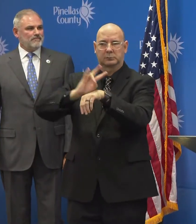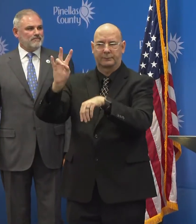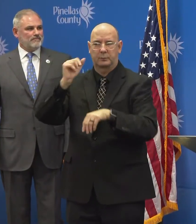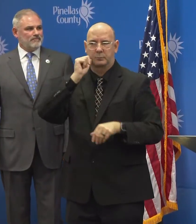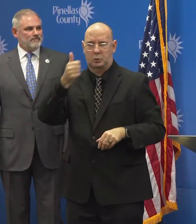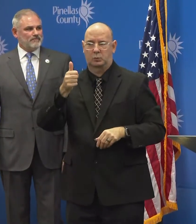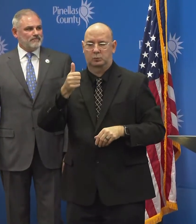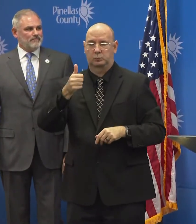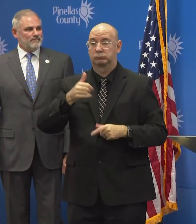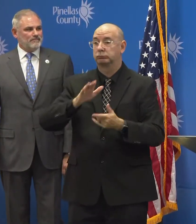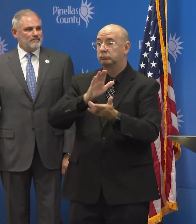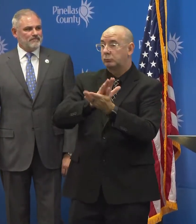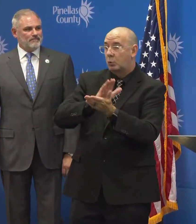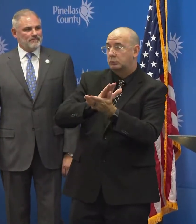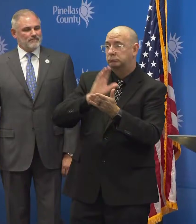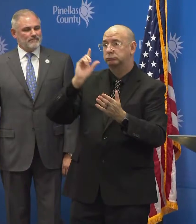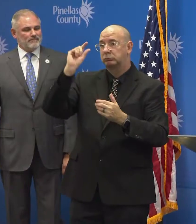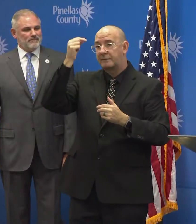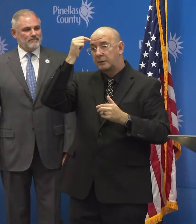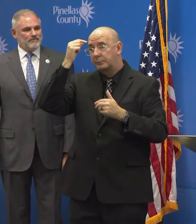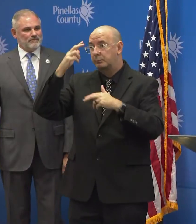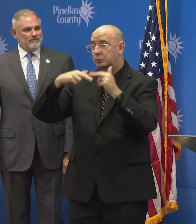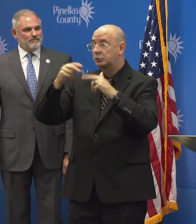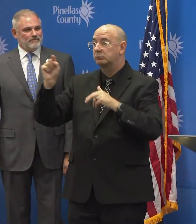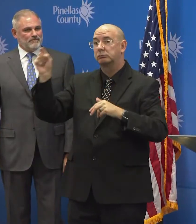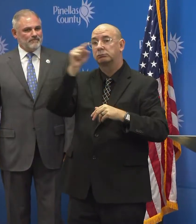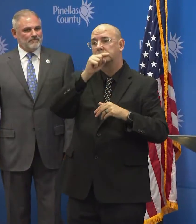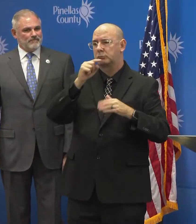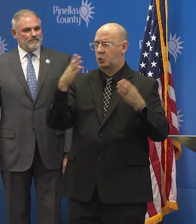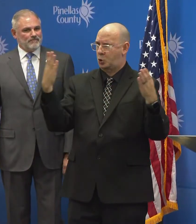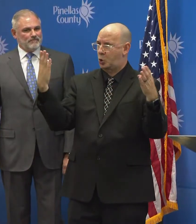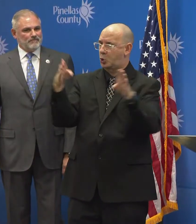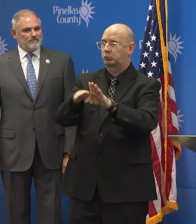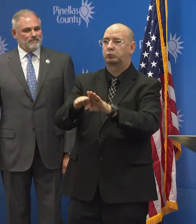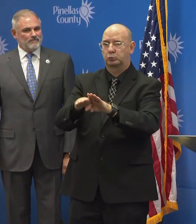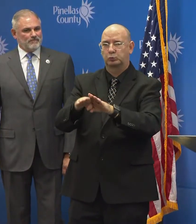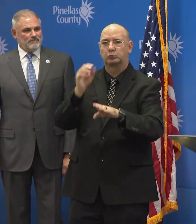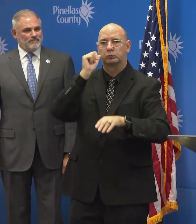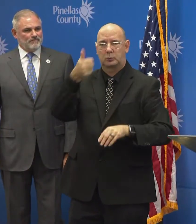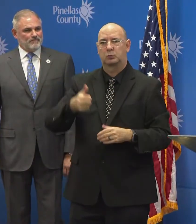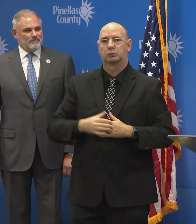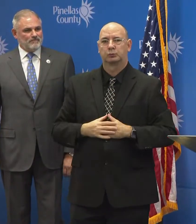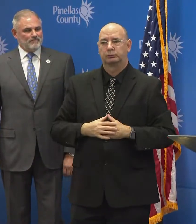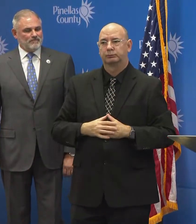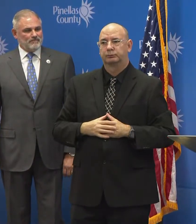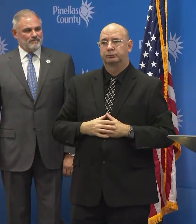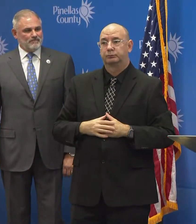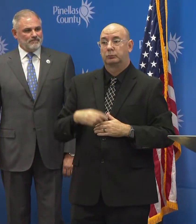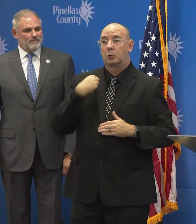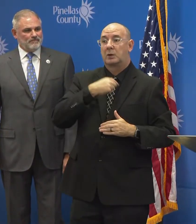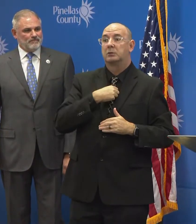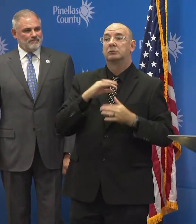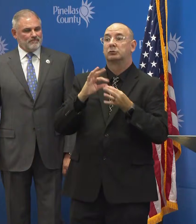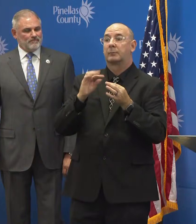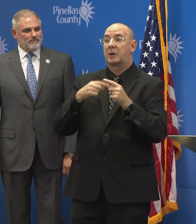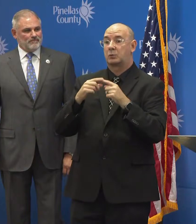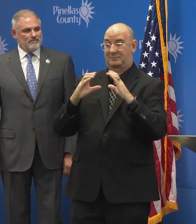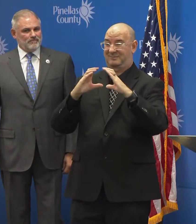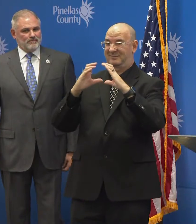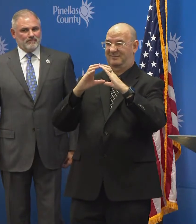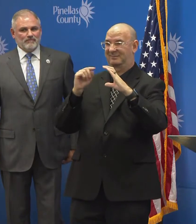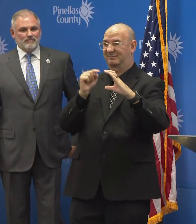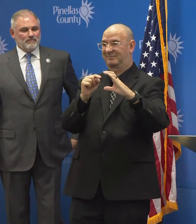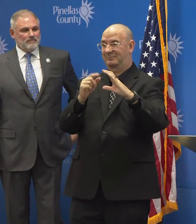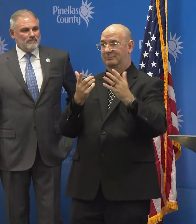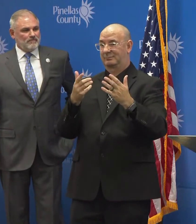least Tuesday and Wednesday. I just also want to stress, we've talked a little bit about mobile and manufactured homes. In Pinellas County, we